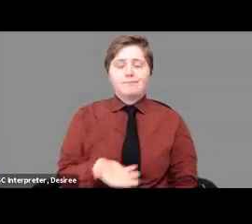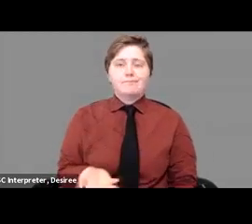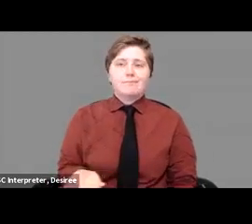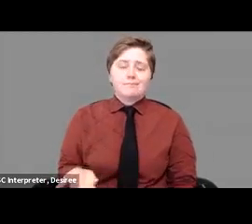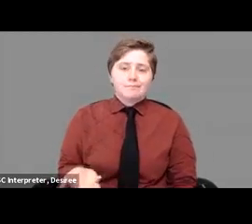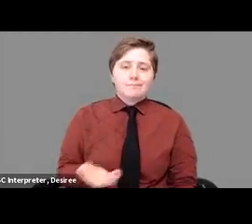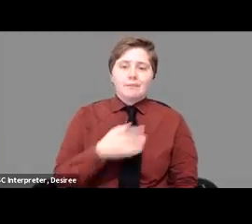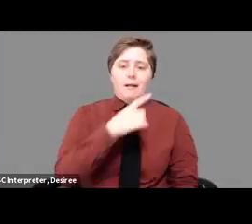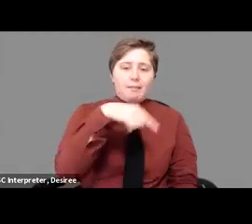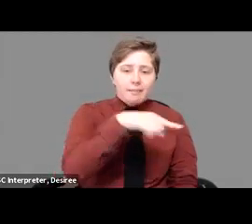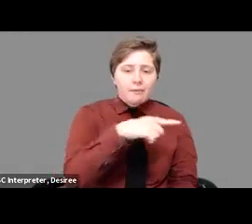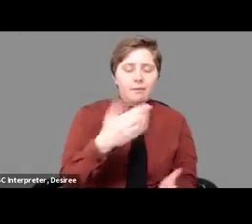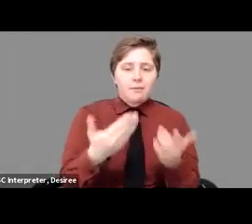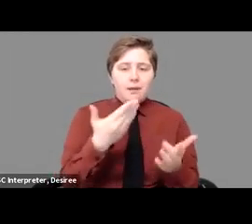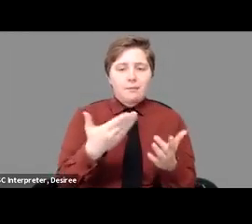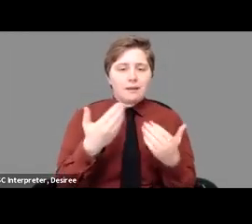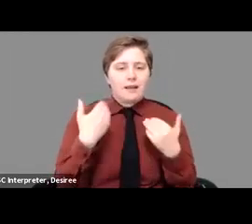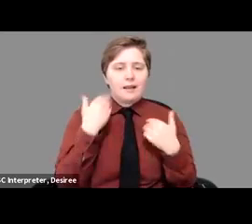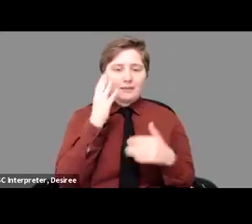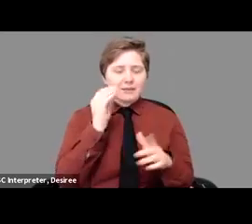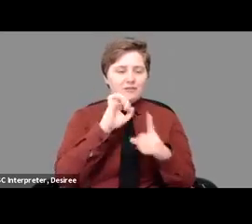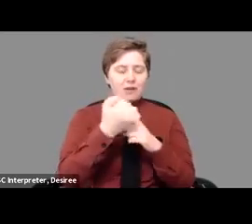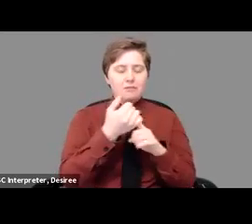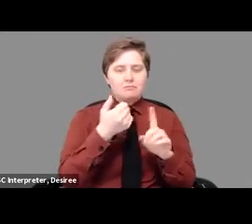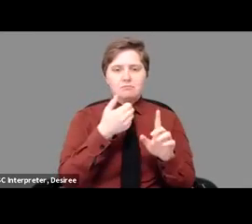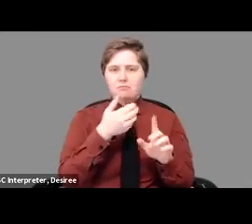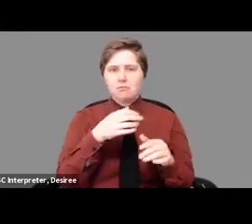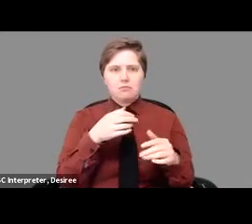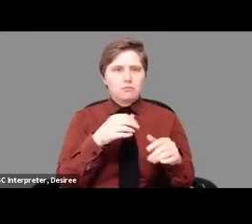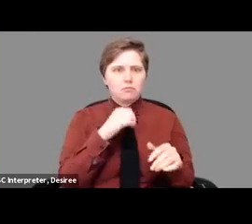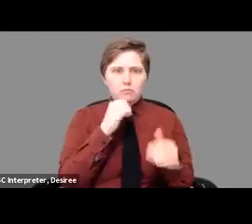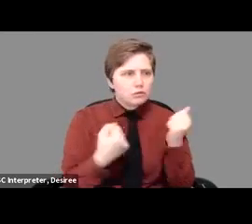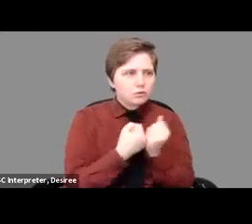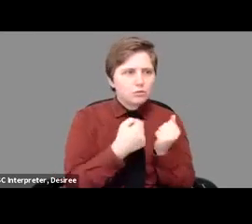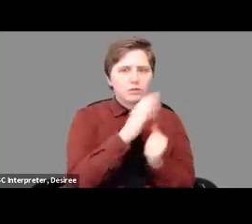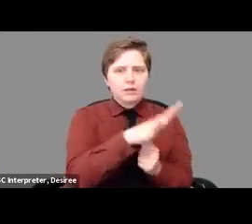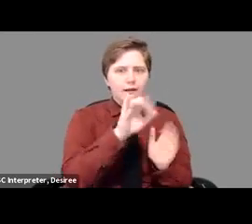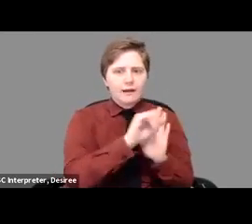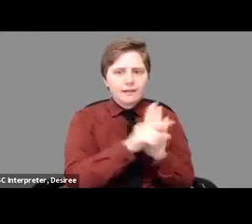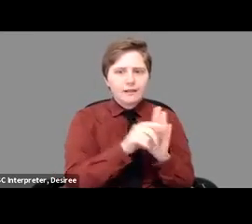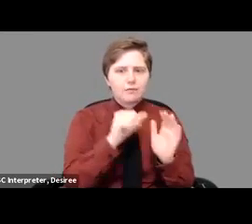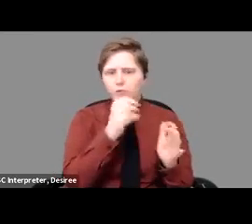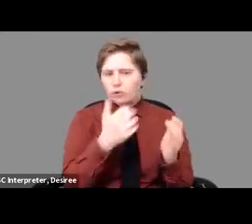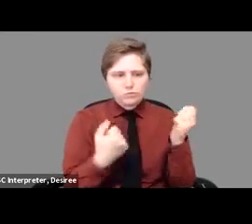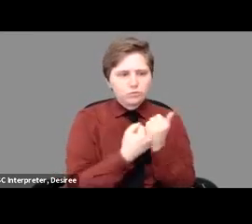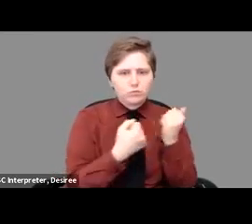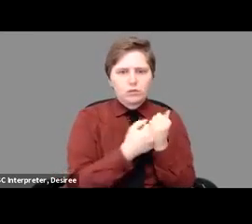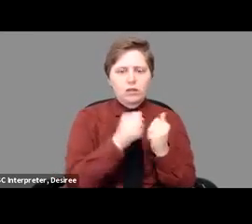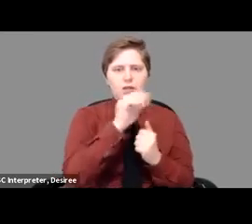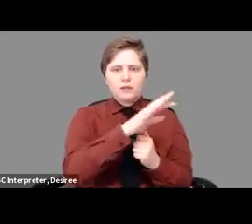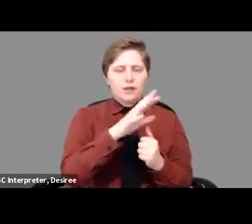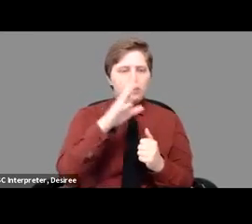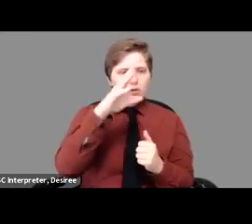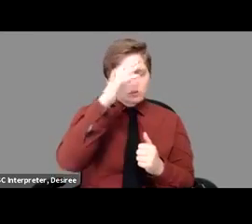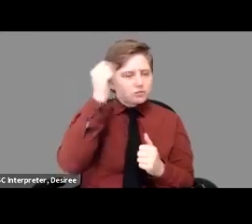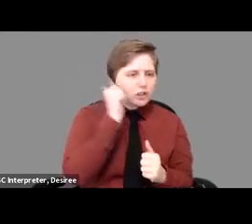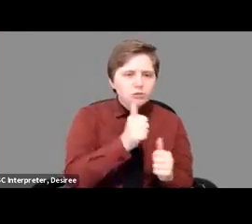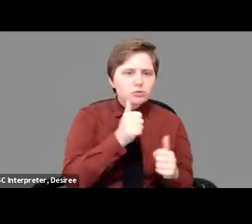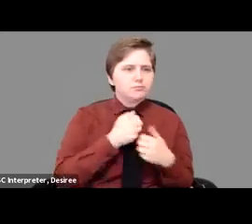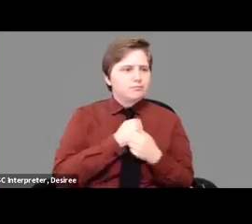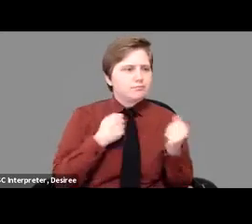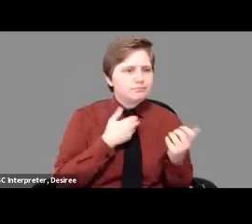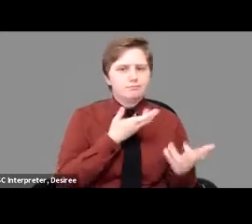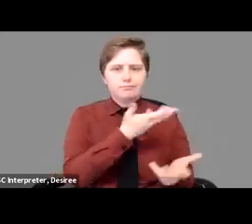these individuals might be in environments that don't support their identity, don't affirm their gender, maybe not